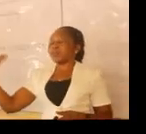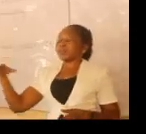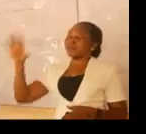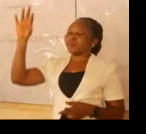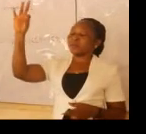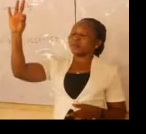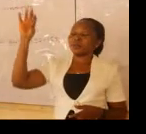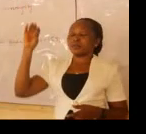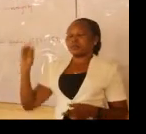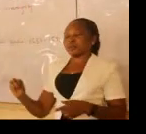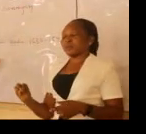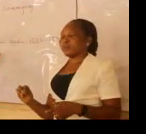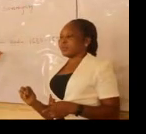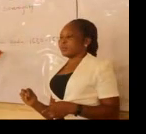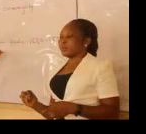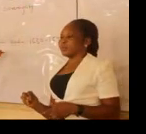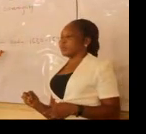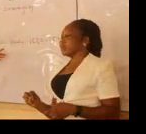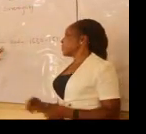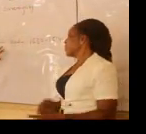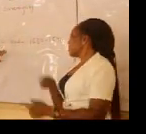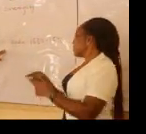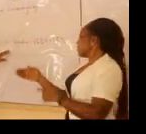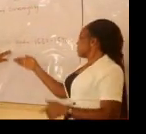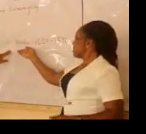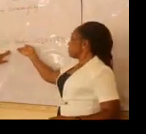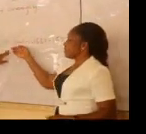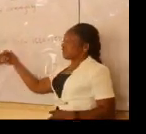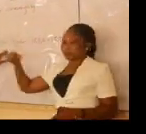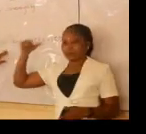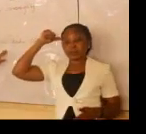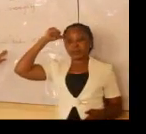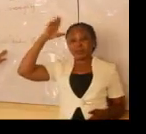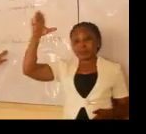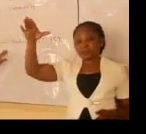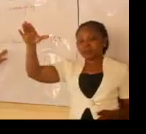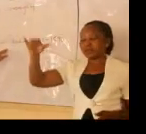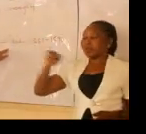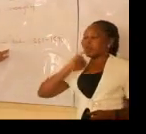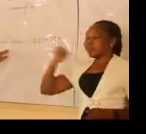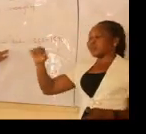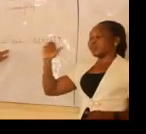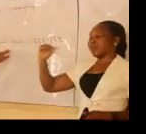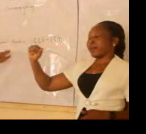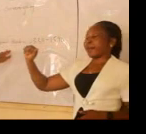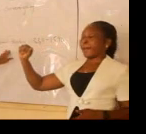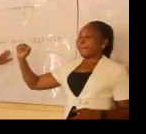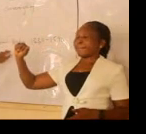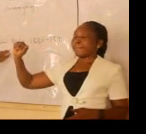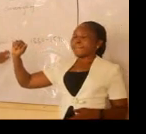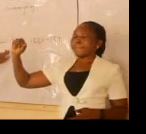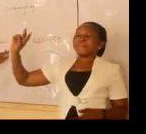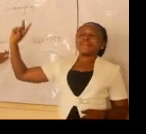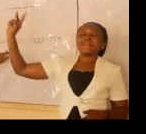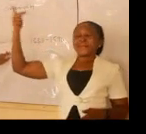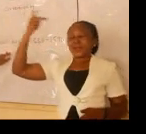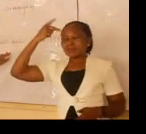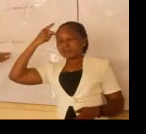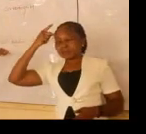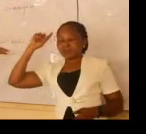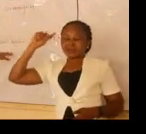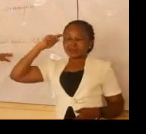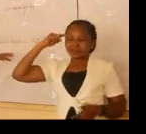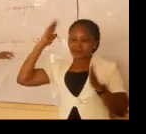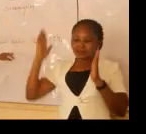1590. Now this Govt is a political thinker and a